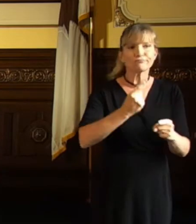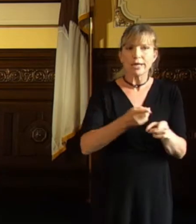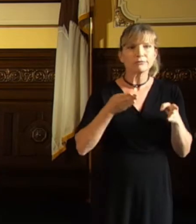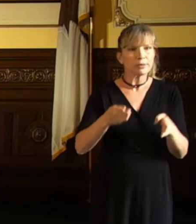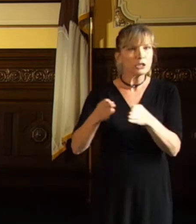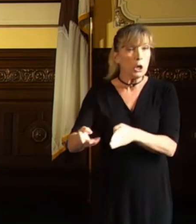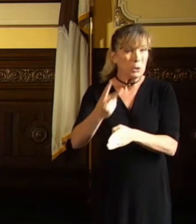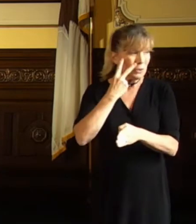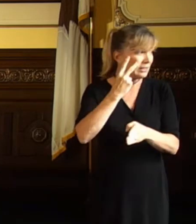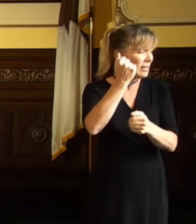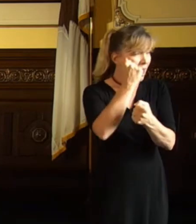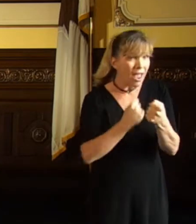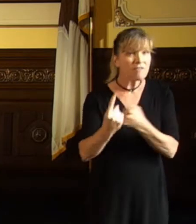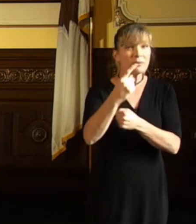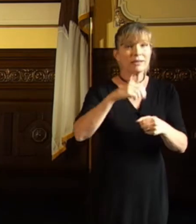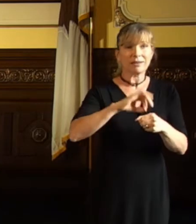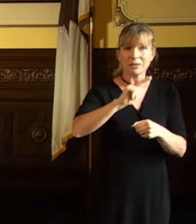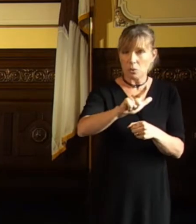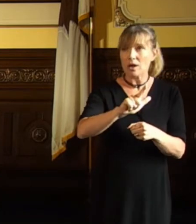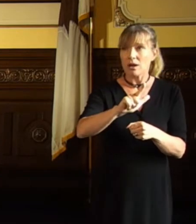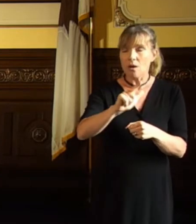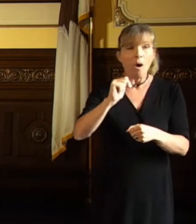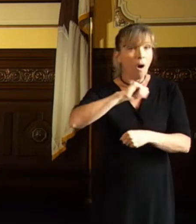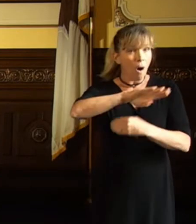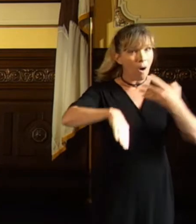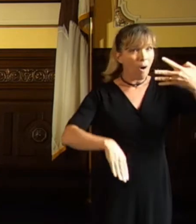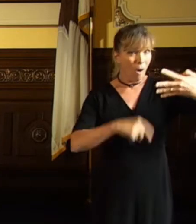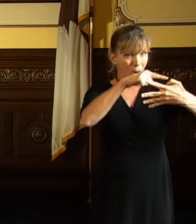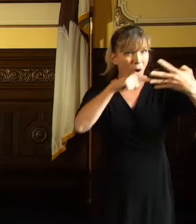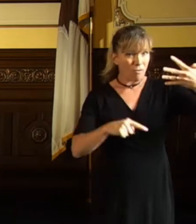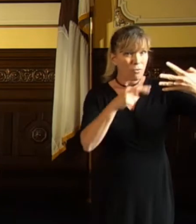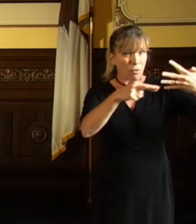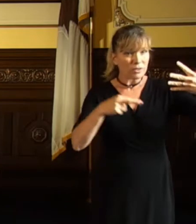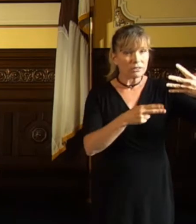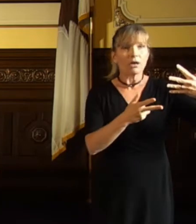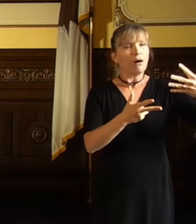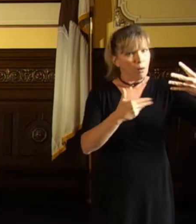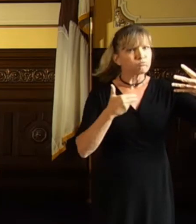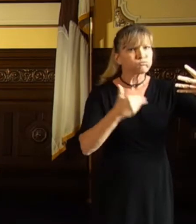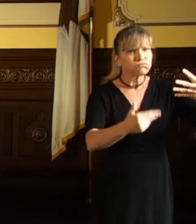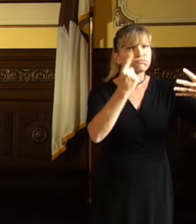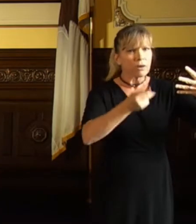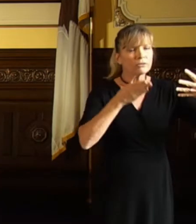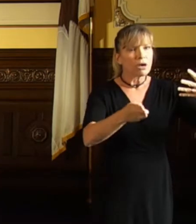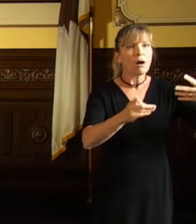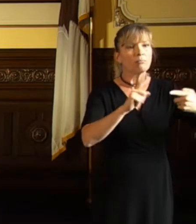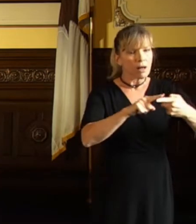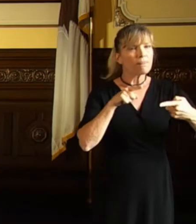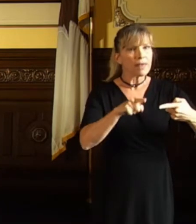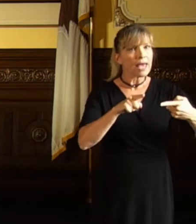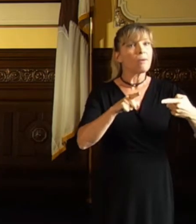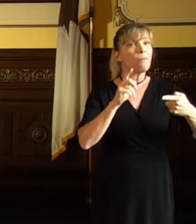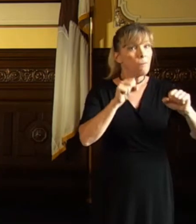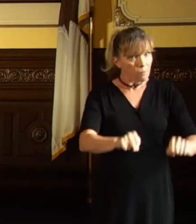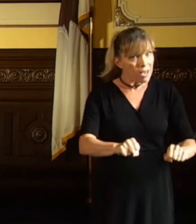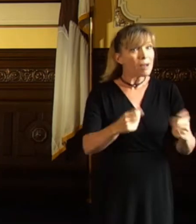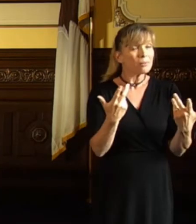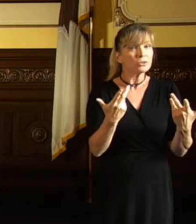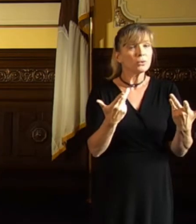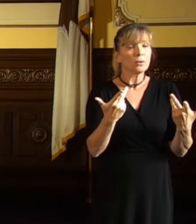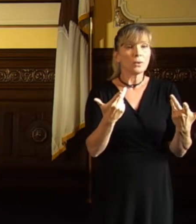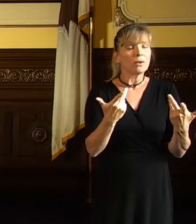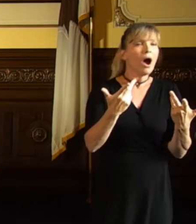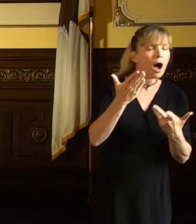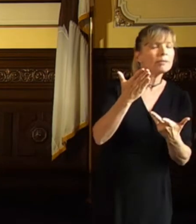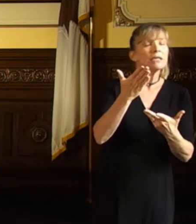You see that everybody in Illinois now, all 4 regions, are not only moving in the right direction, but are going to be able to,